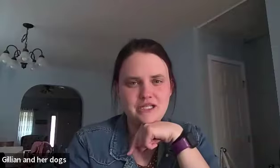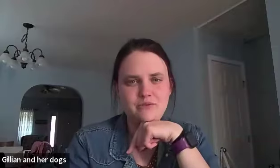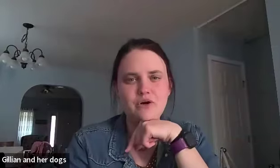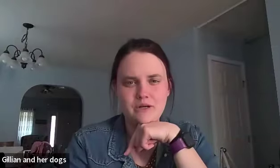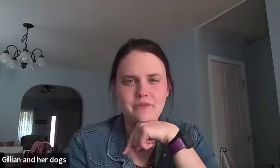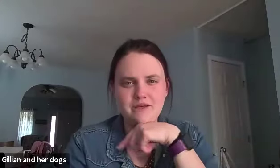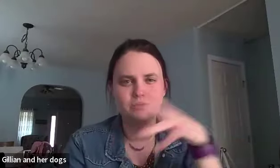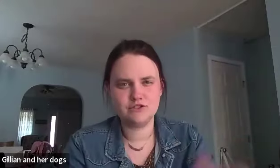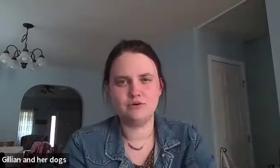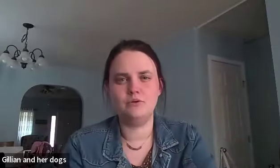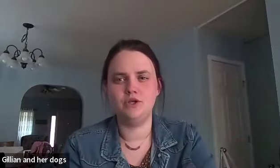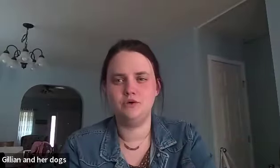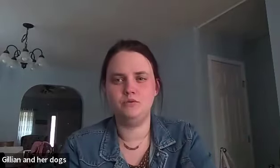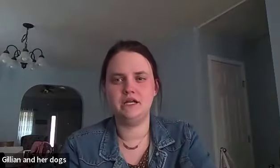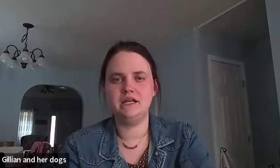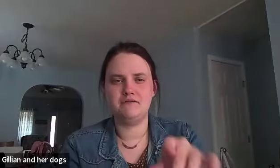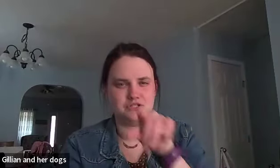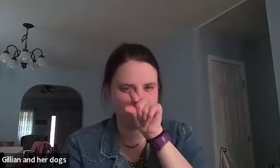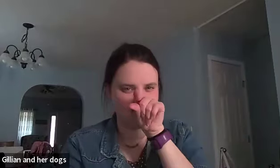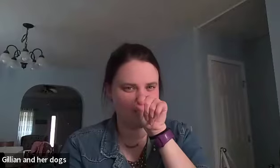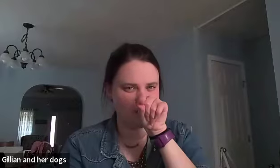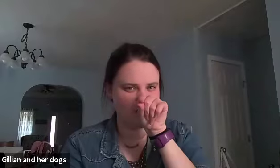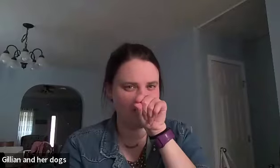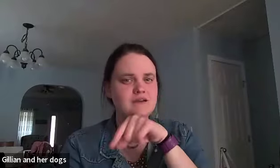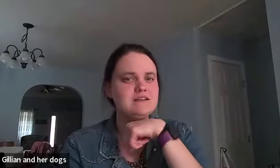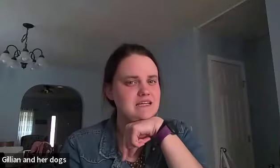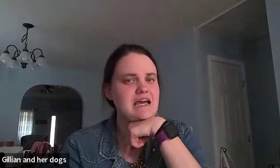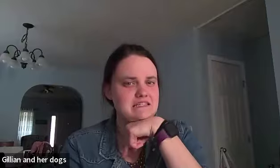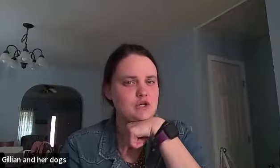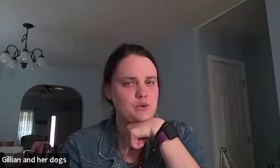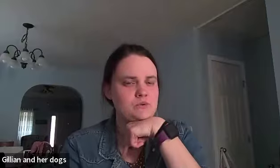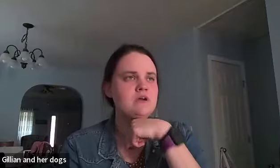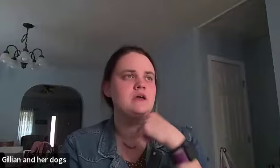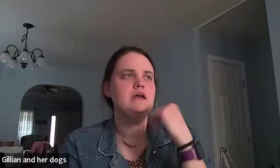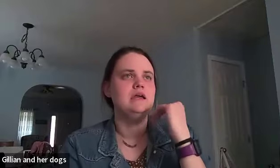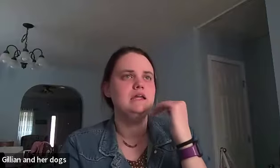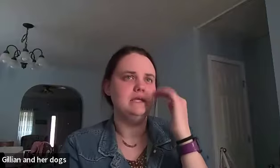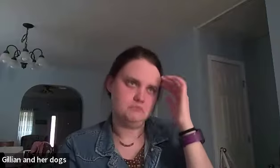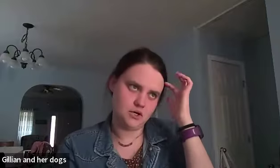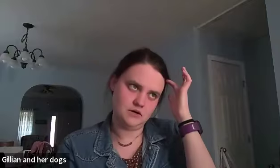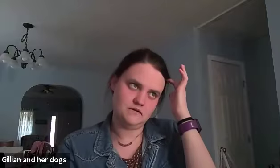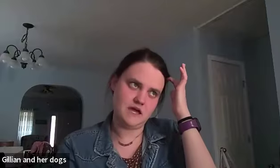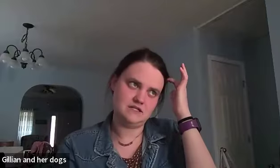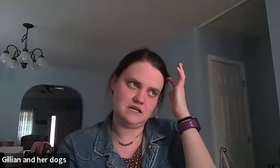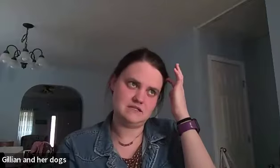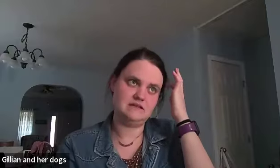turkey would already be here. So you wouldn't ever sign this for turkey because it has its own. Any bird that doesn't,